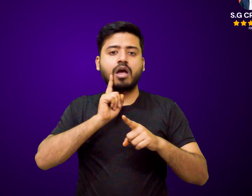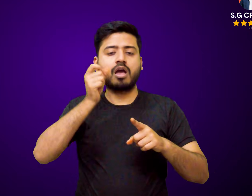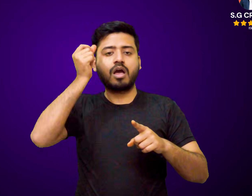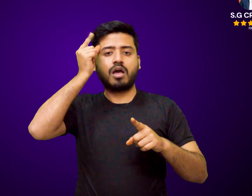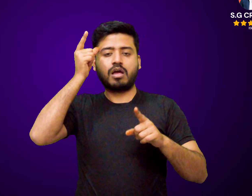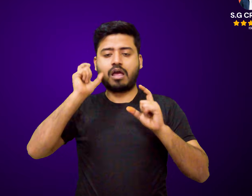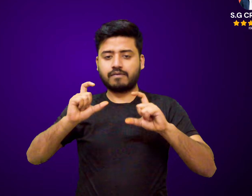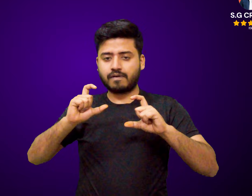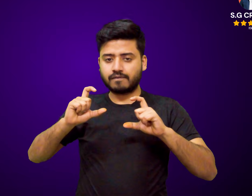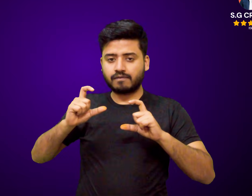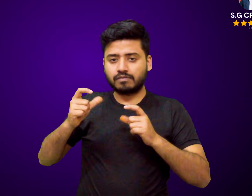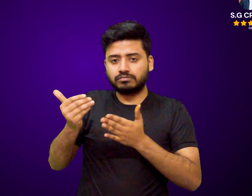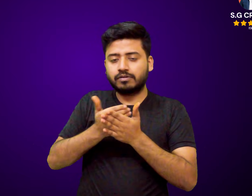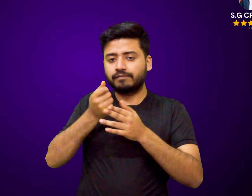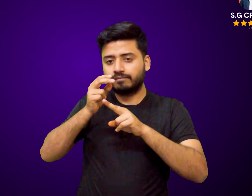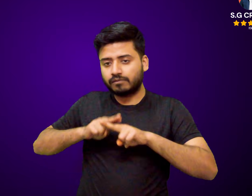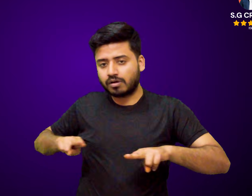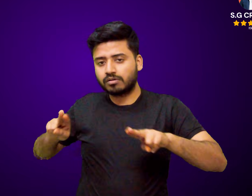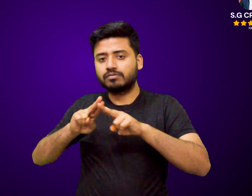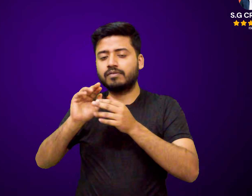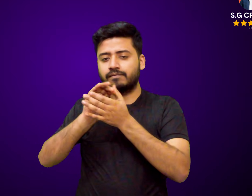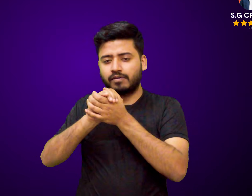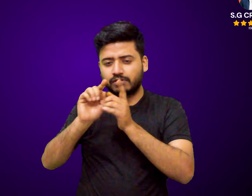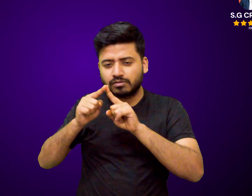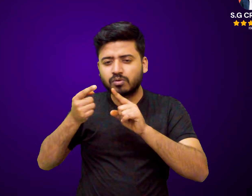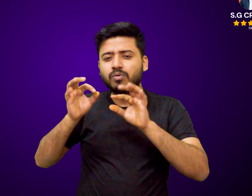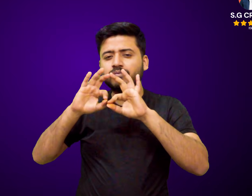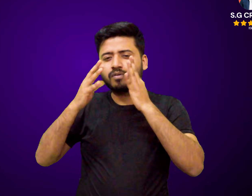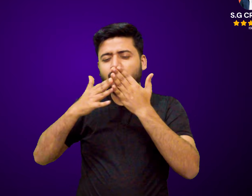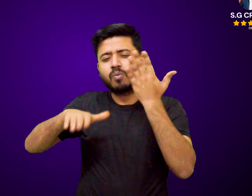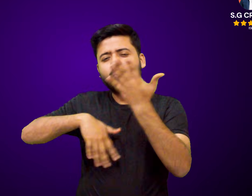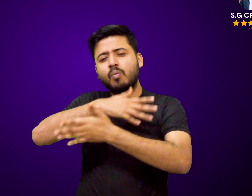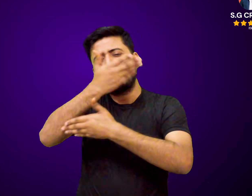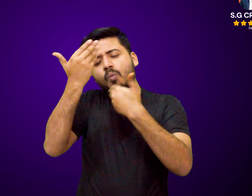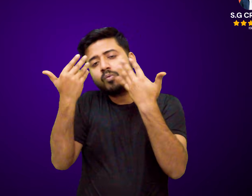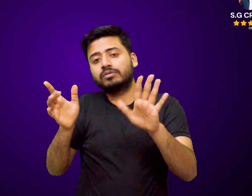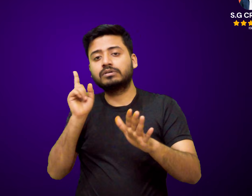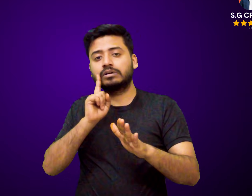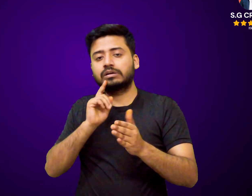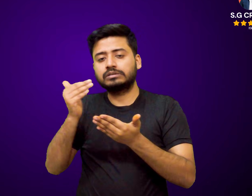ISO-certified facilities and undergoes numerous quality checks. Critical, up-to-date